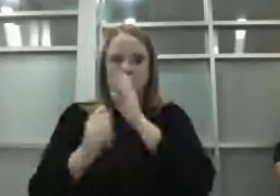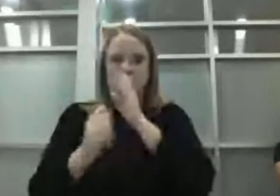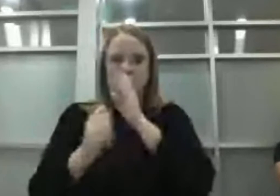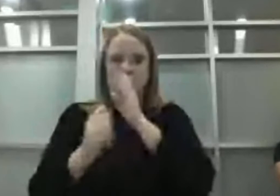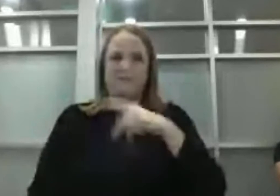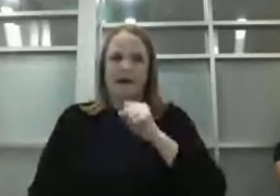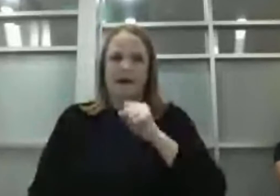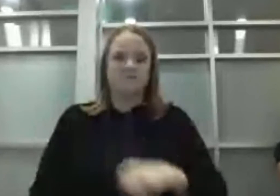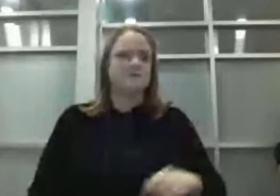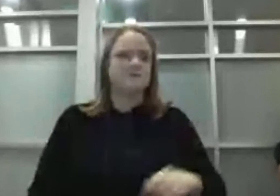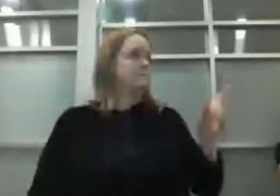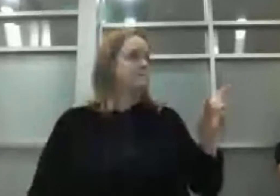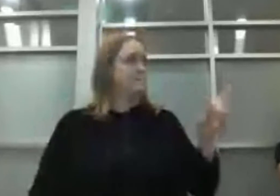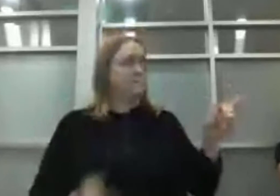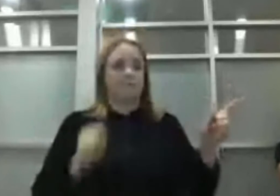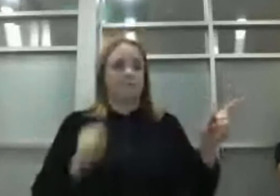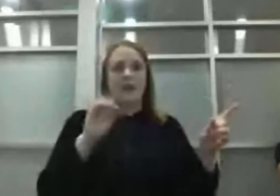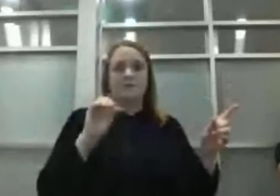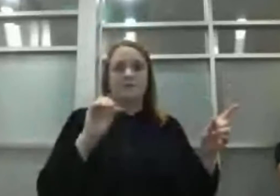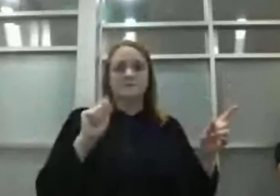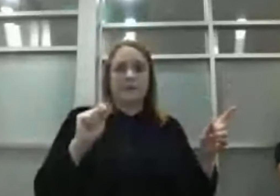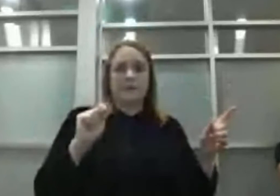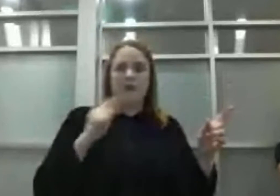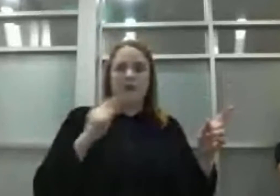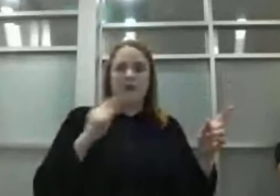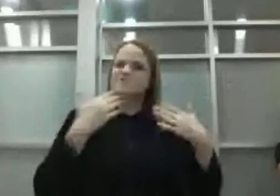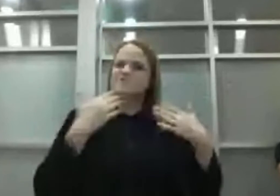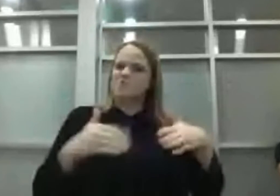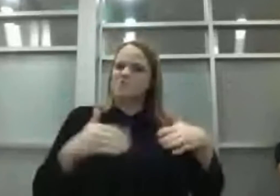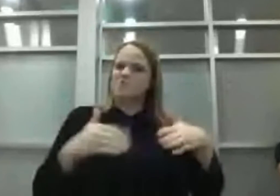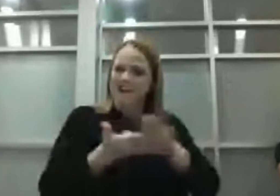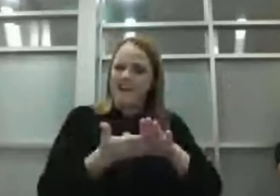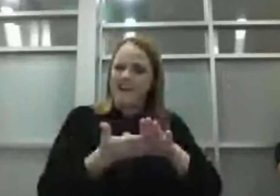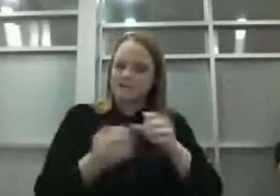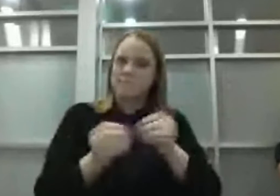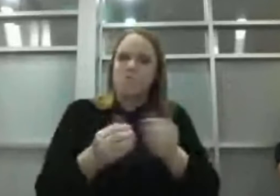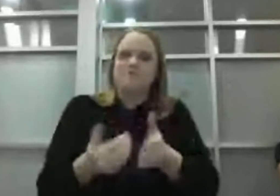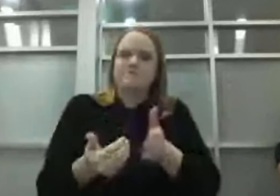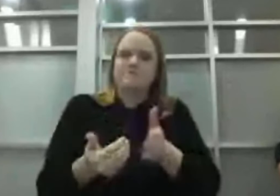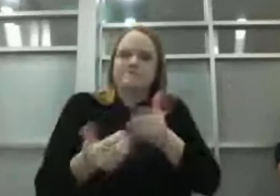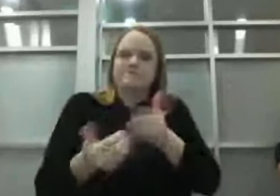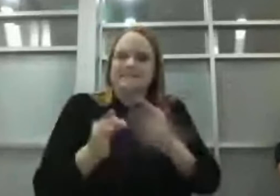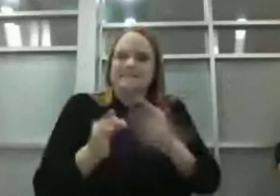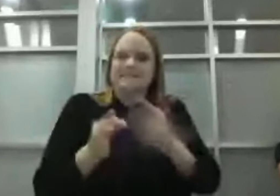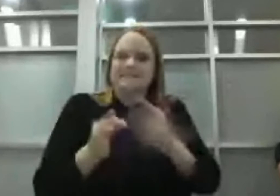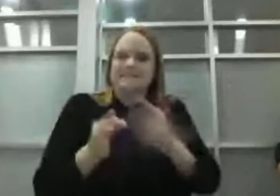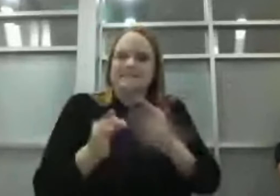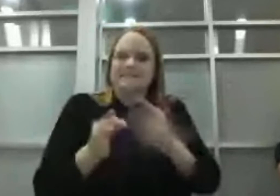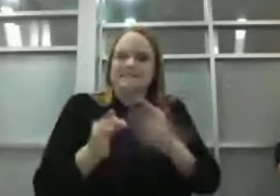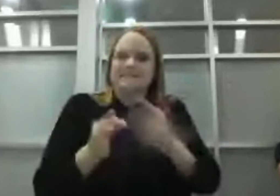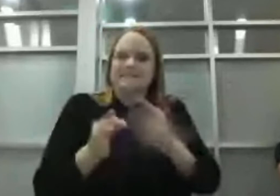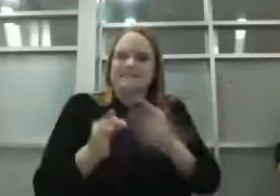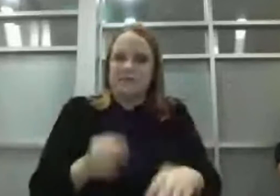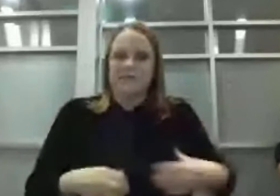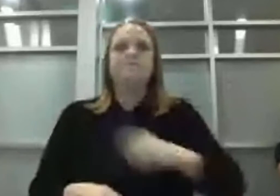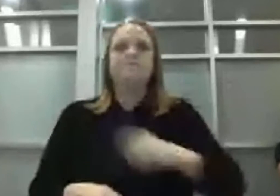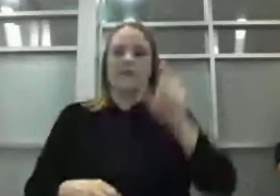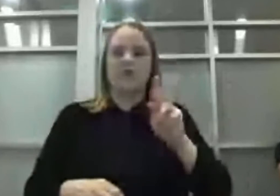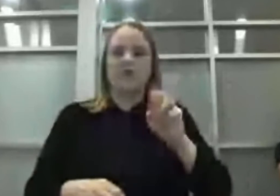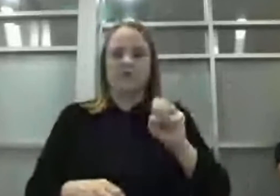simplifies the learning curve a little bit. I had people at my prior company who were like, well, when do I use Hashdict? When do I use dict? When do I